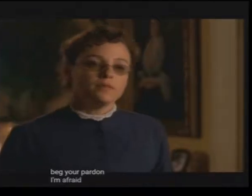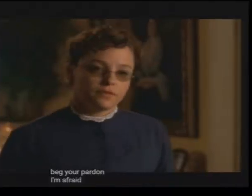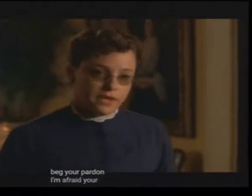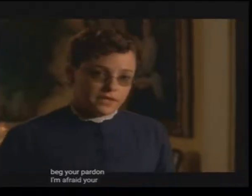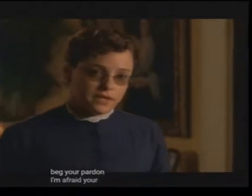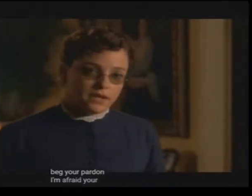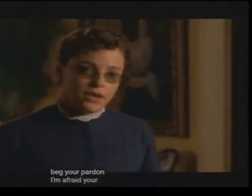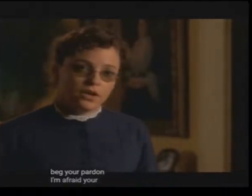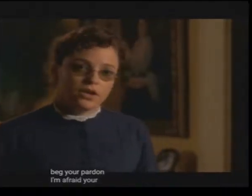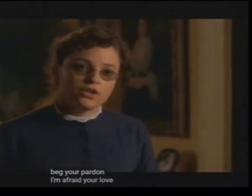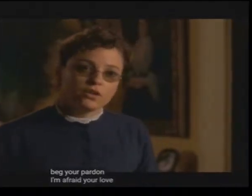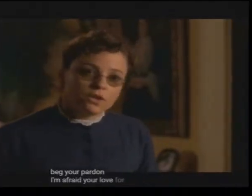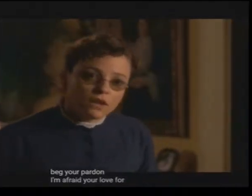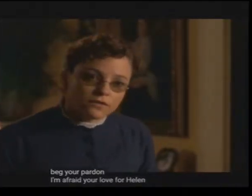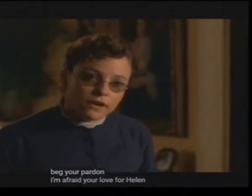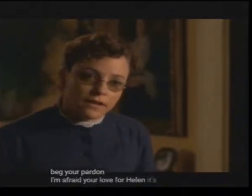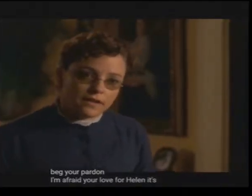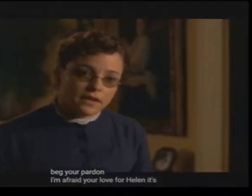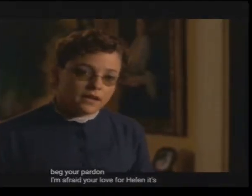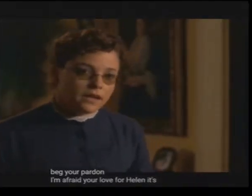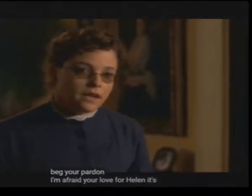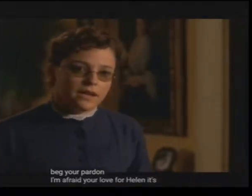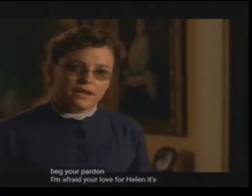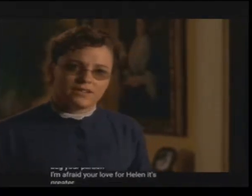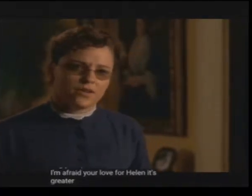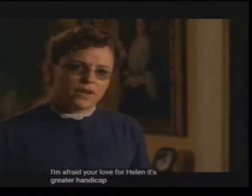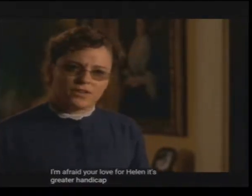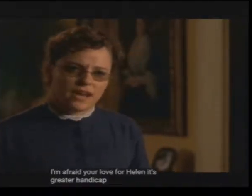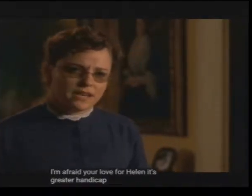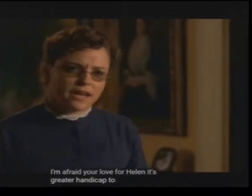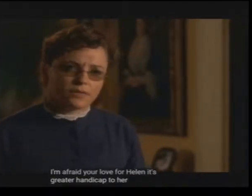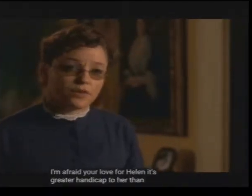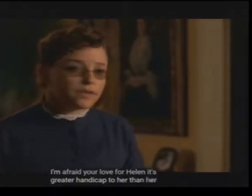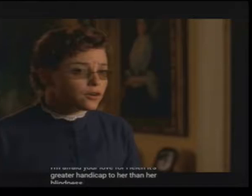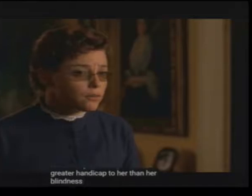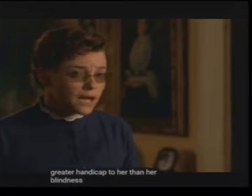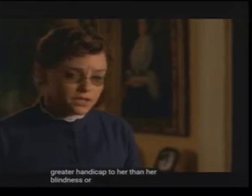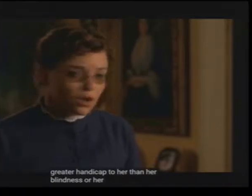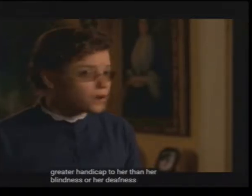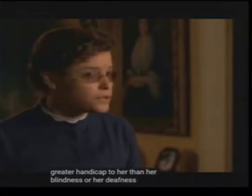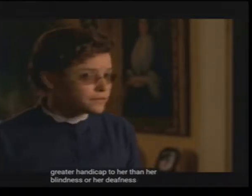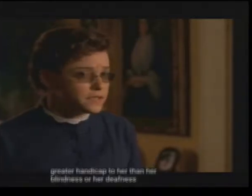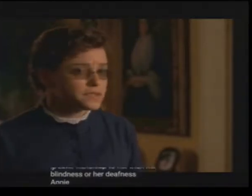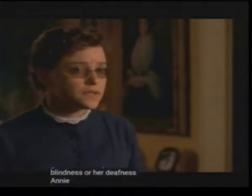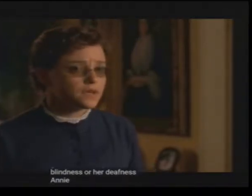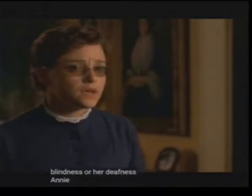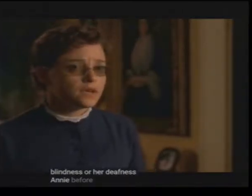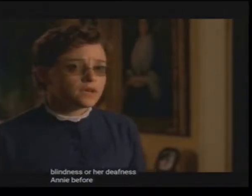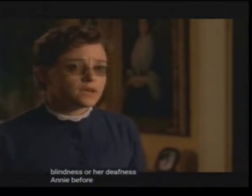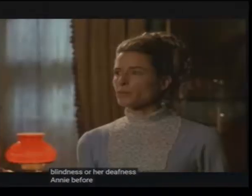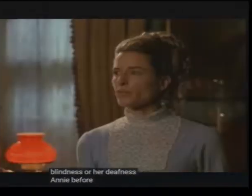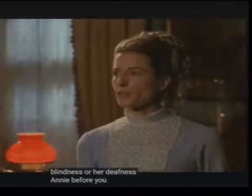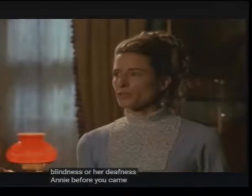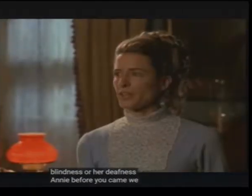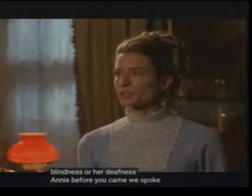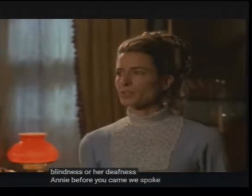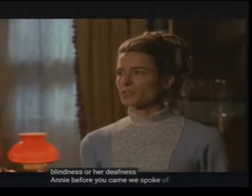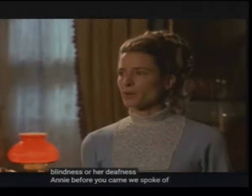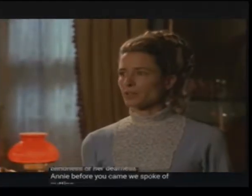afraid your love for Helen is a greater handicap to her than her blindness or her deafness. Annie, before you came, we spoke of putting